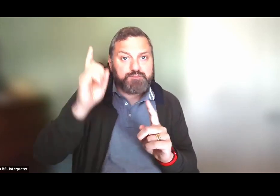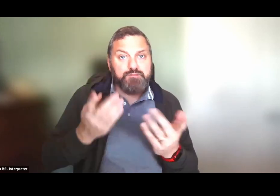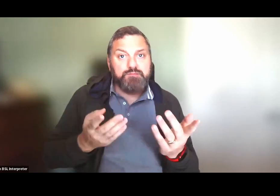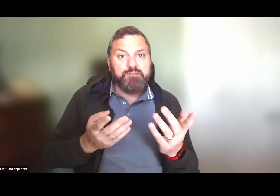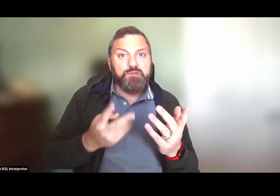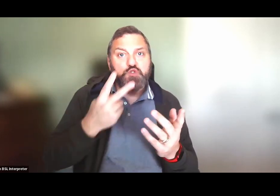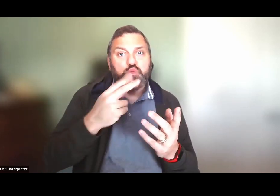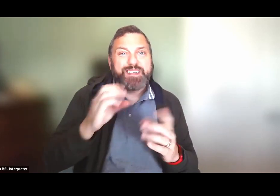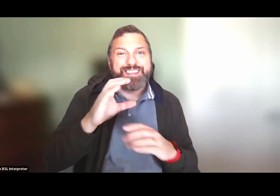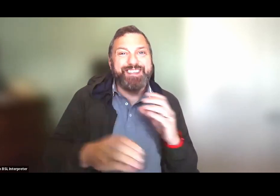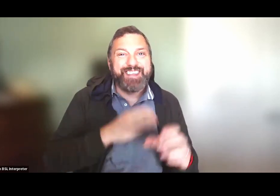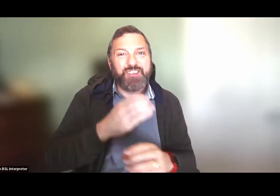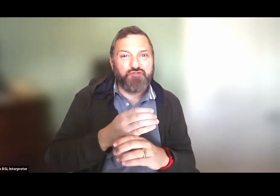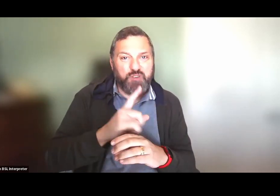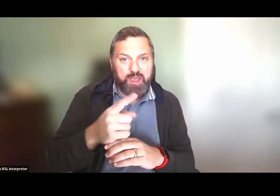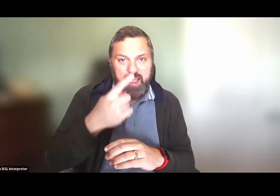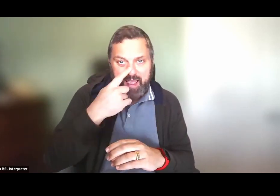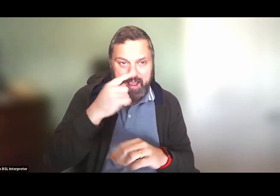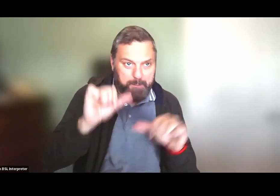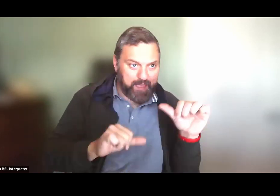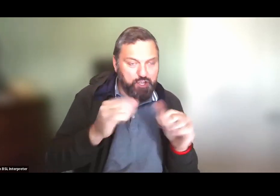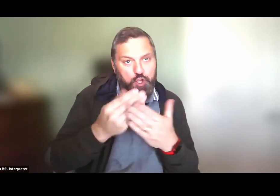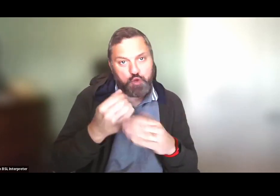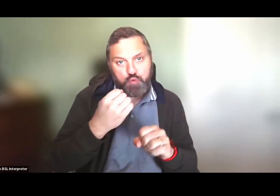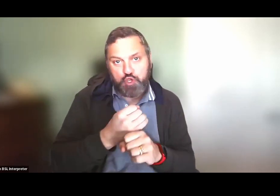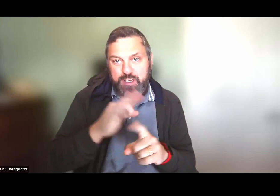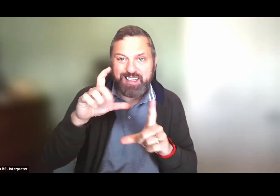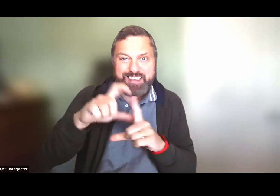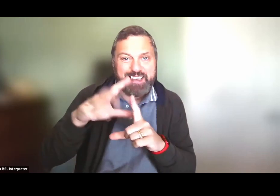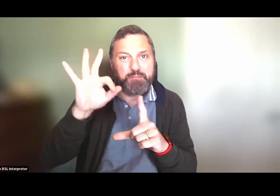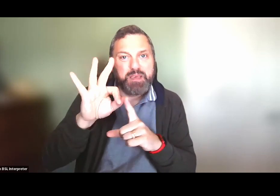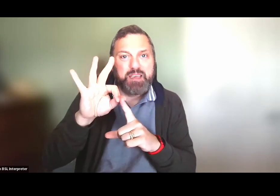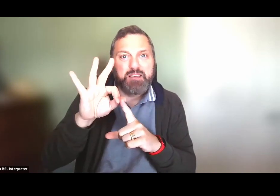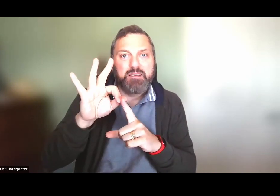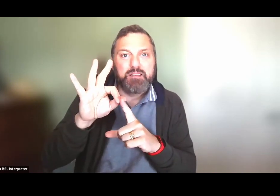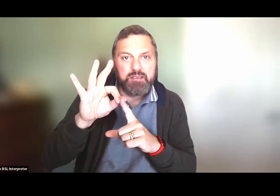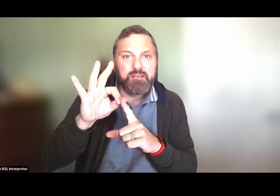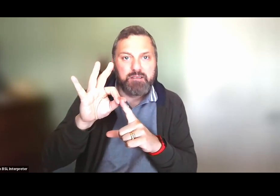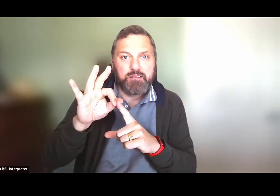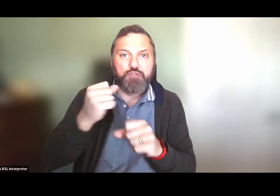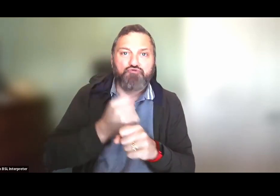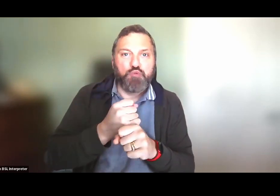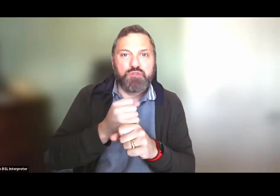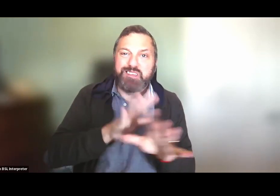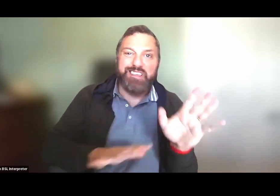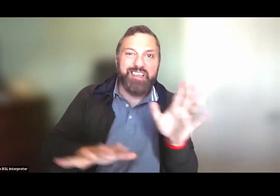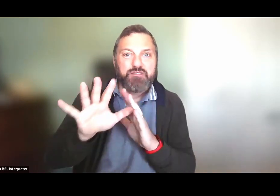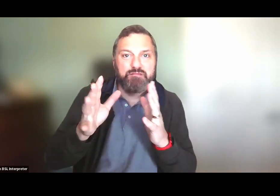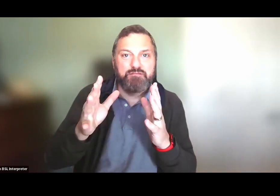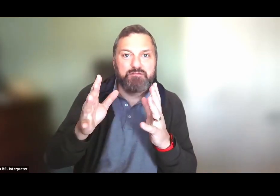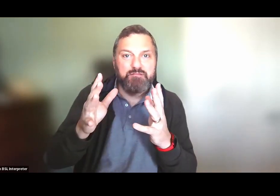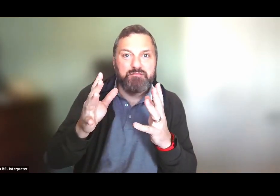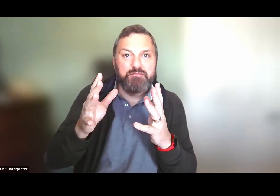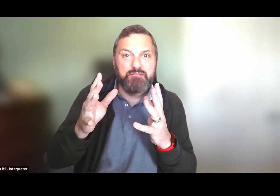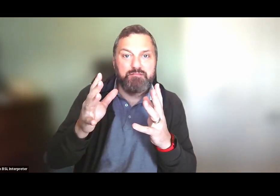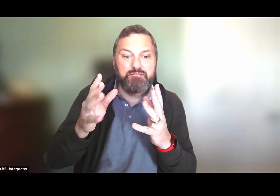concept was that we could measure economic success with GDP, gross national product. And this would be a good